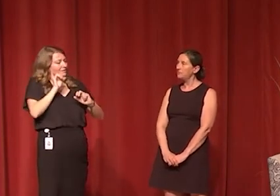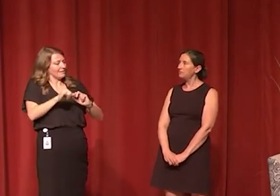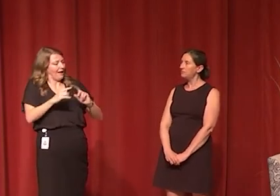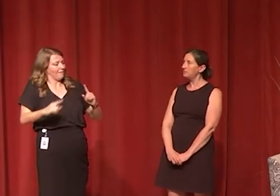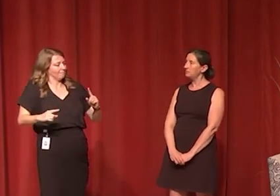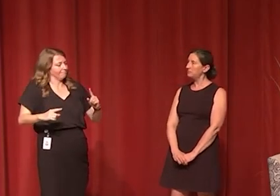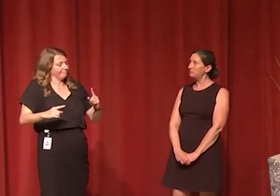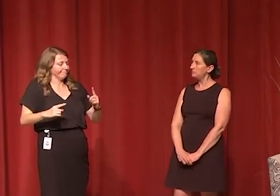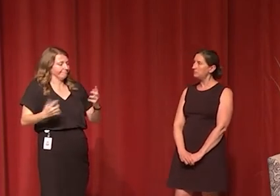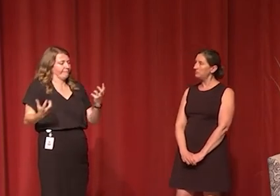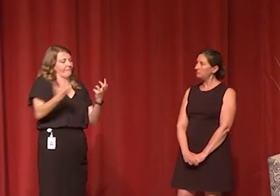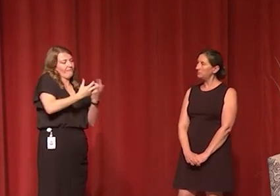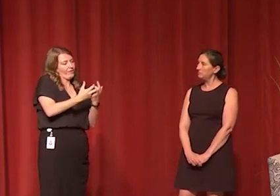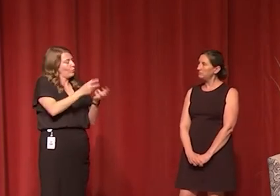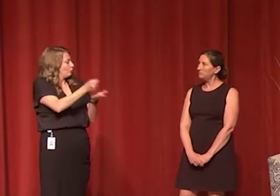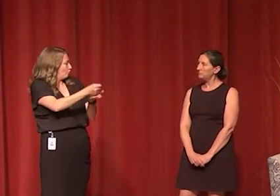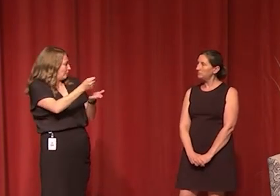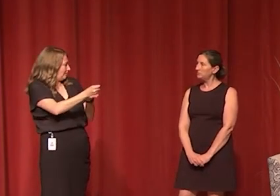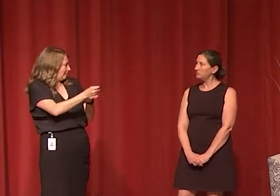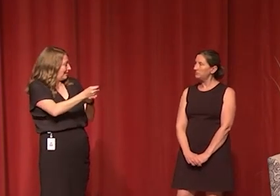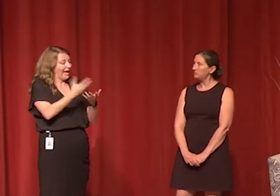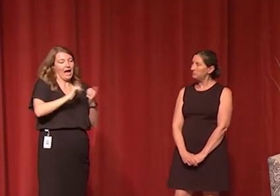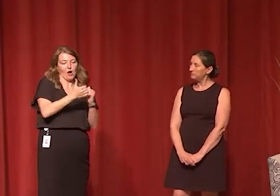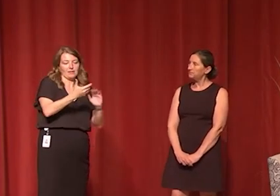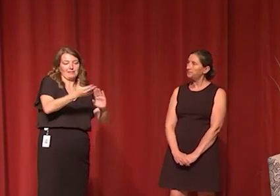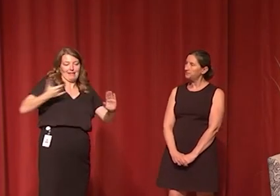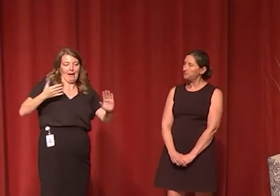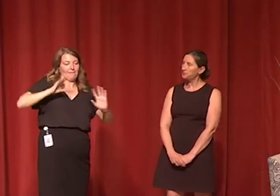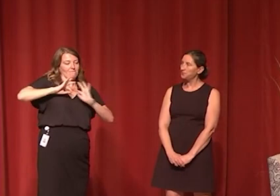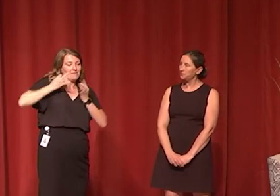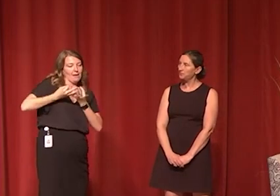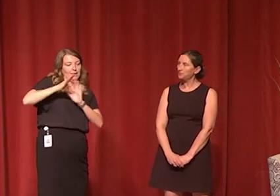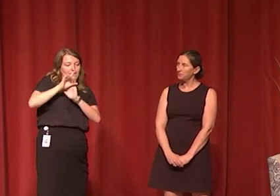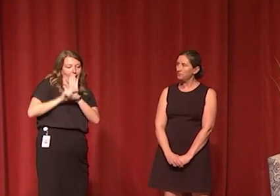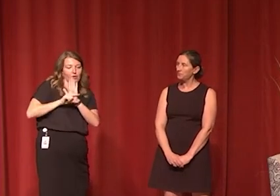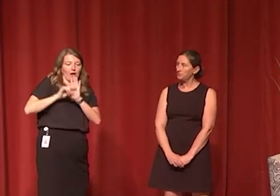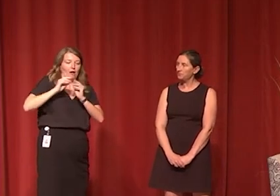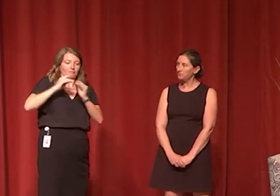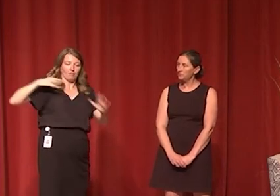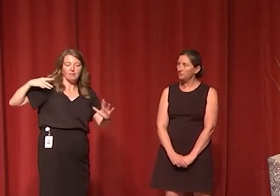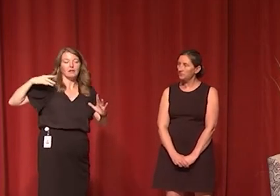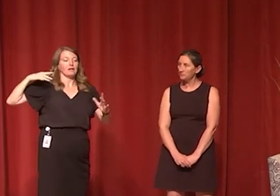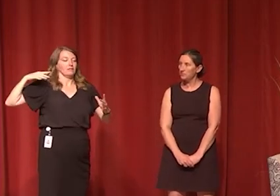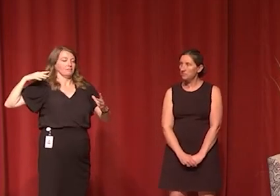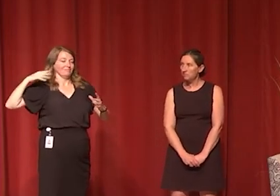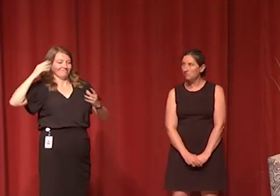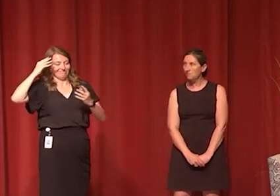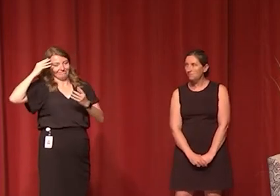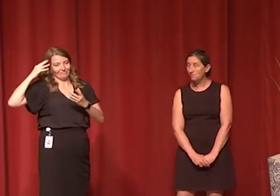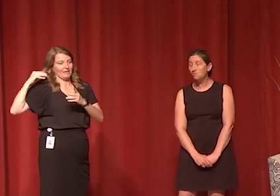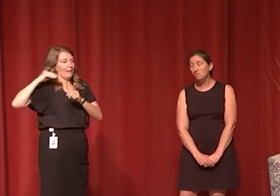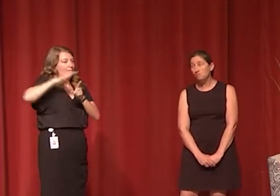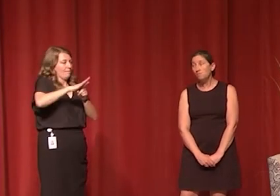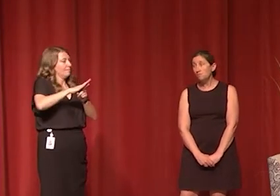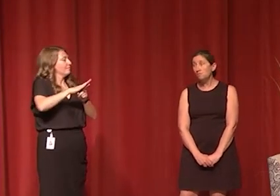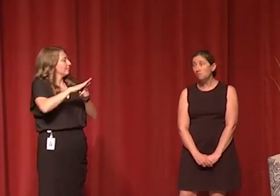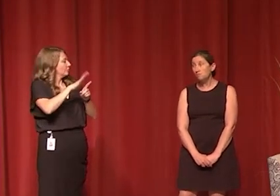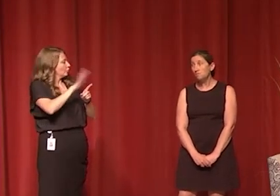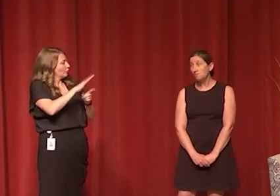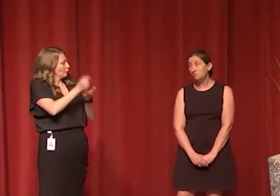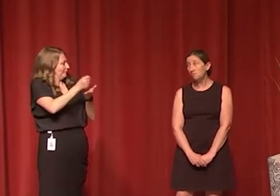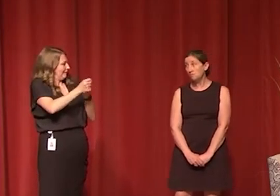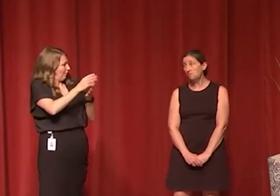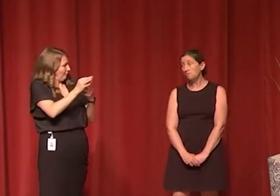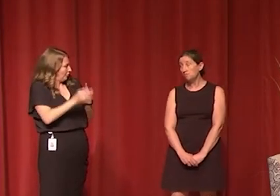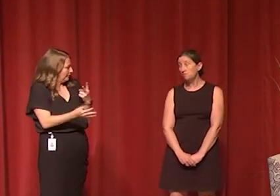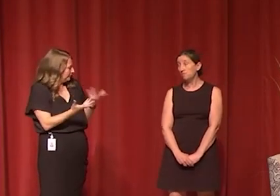we're talking about? How does that kind of information help us with selecting or not selecting these treatments? It's a great question. So all of